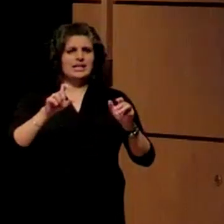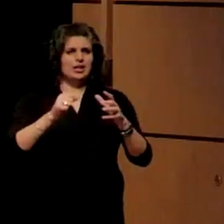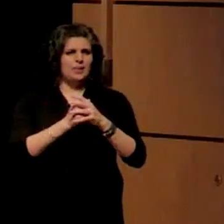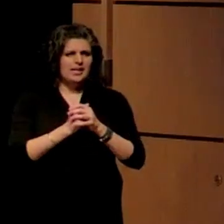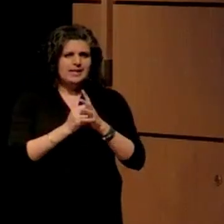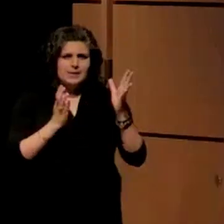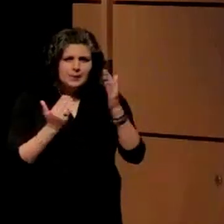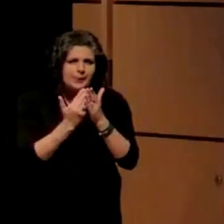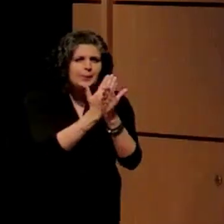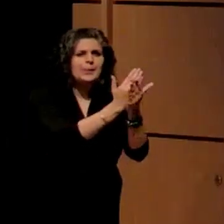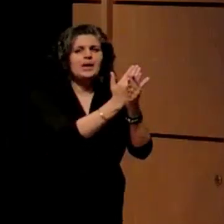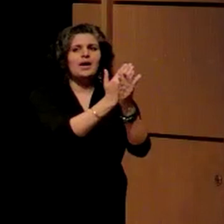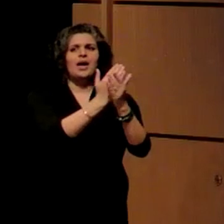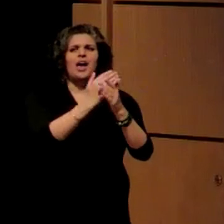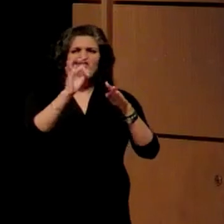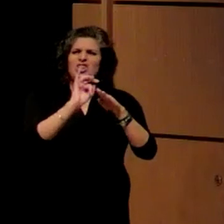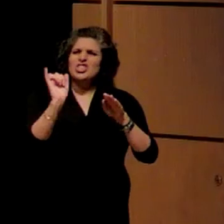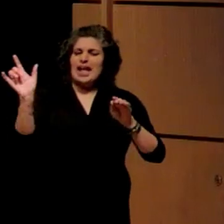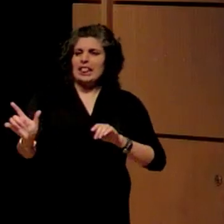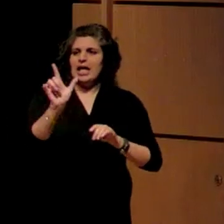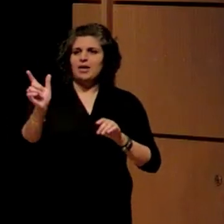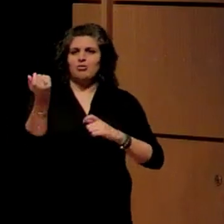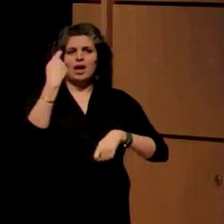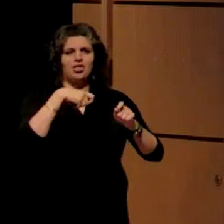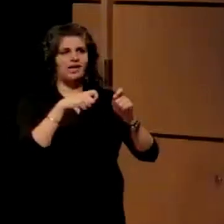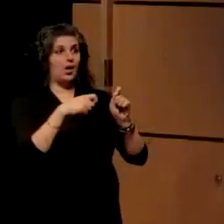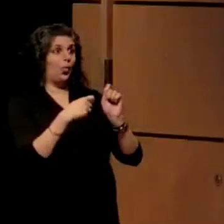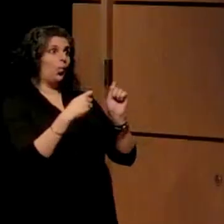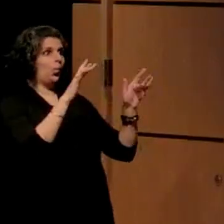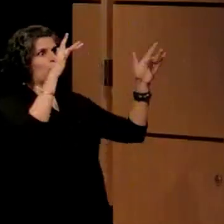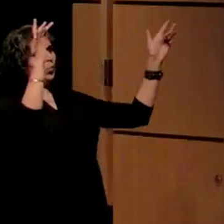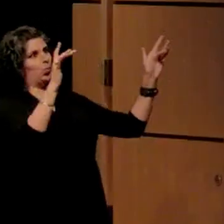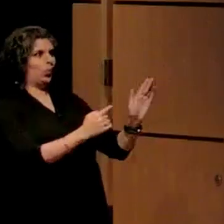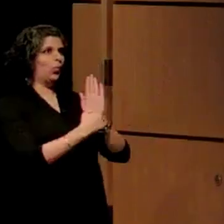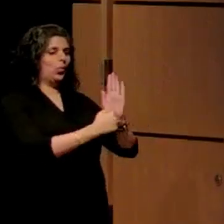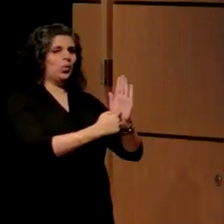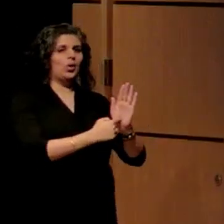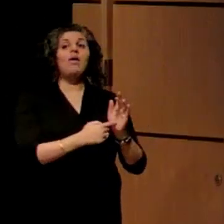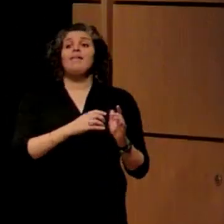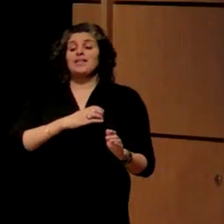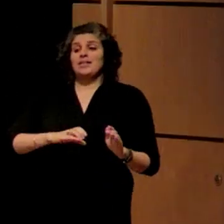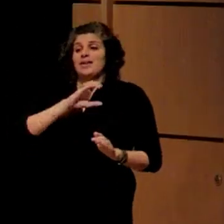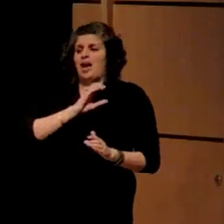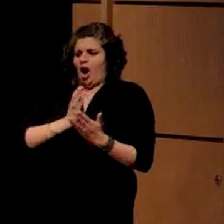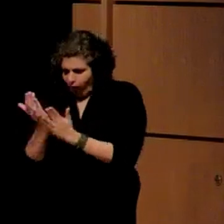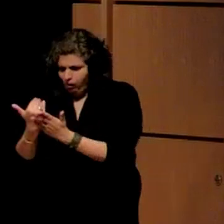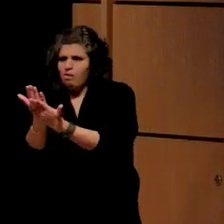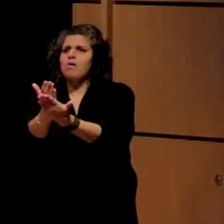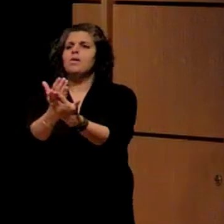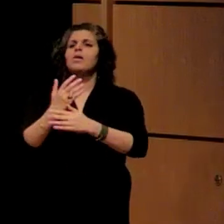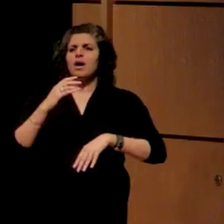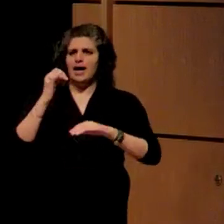and function more like a library rather than an attraction, whereby the citizenry moved freely in and out of